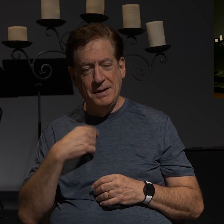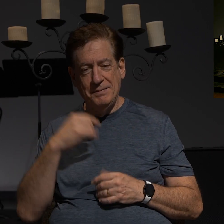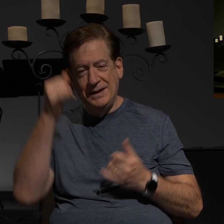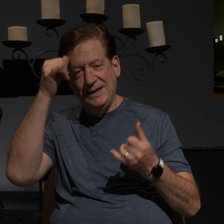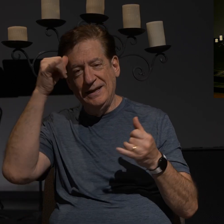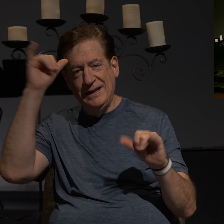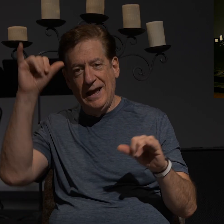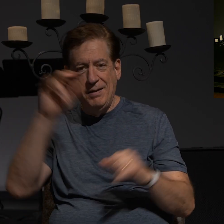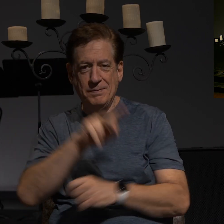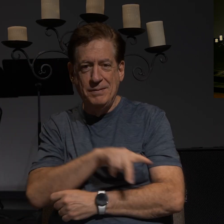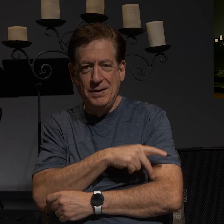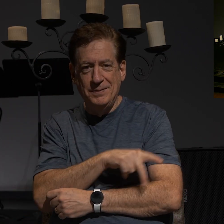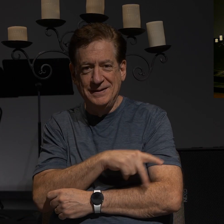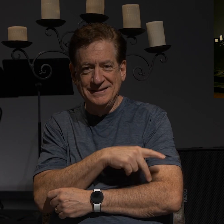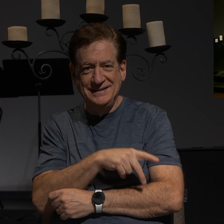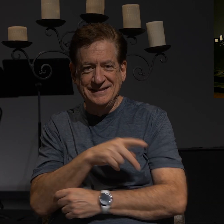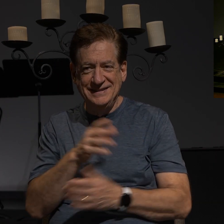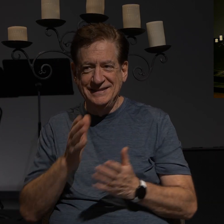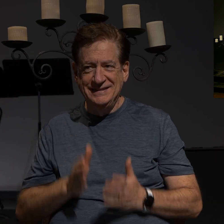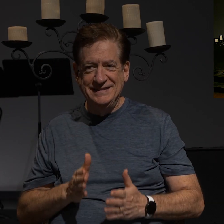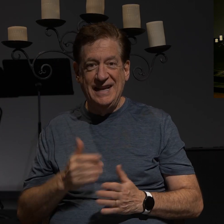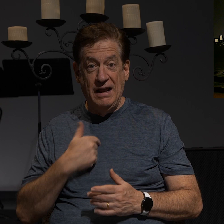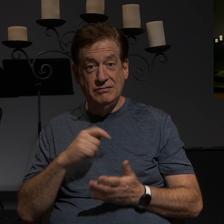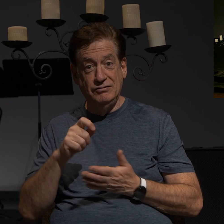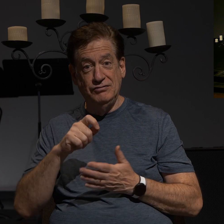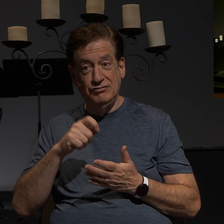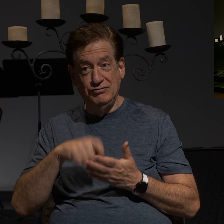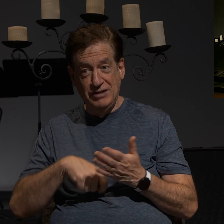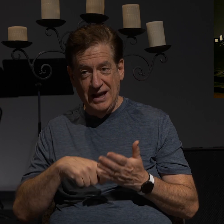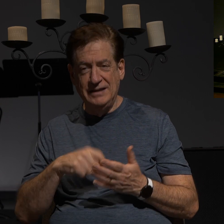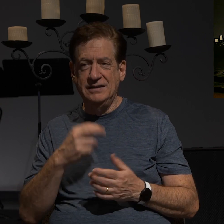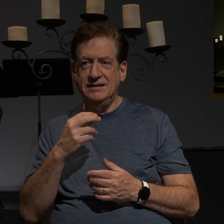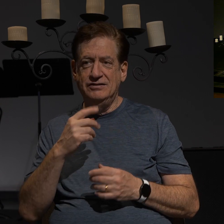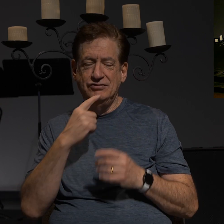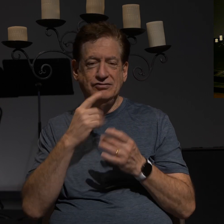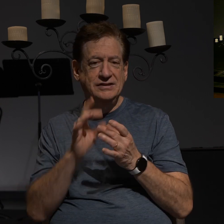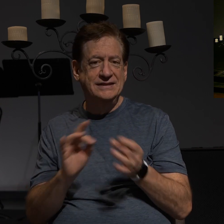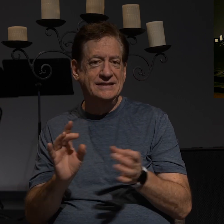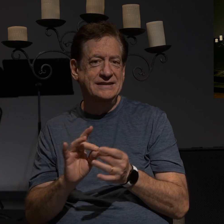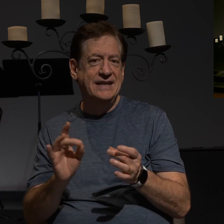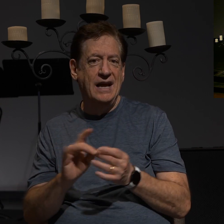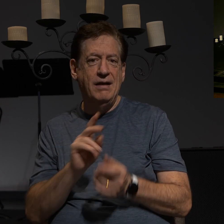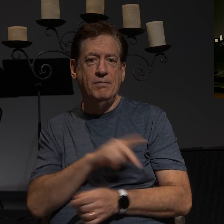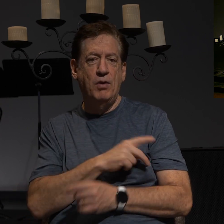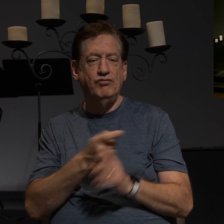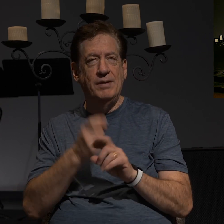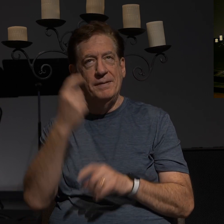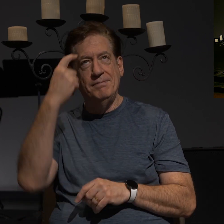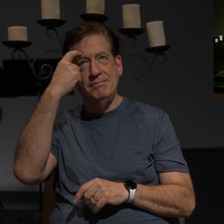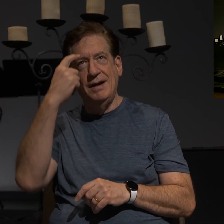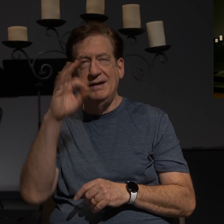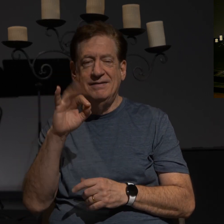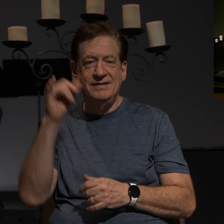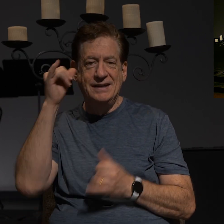poet. And I would write and recite poetry from the mind of a cow.